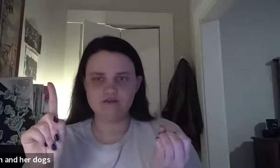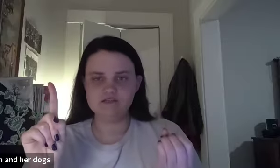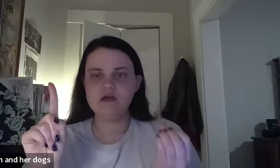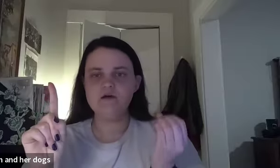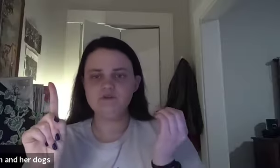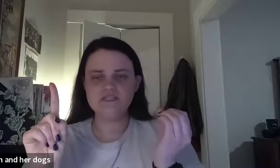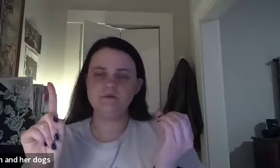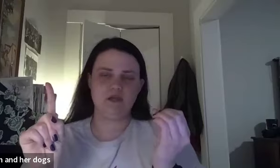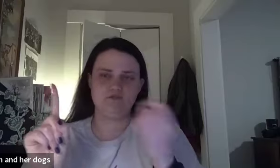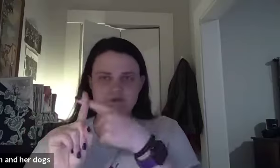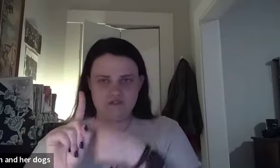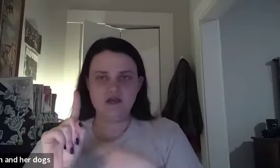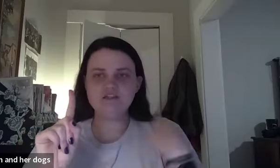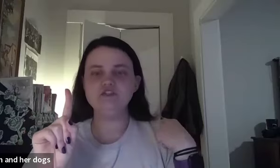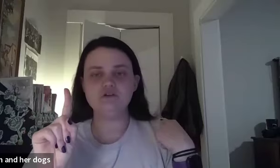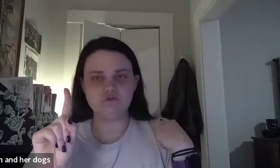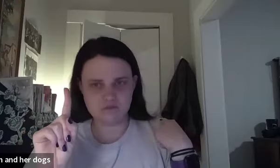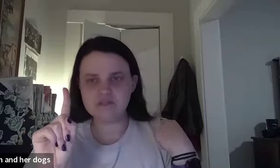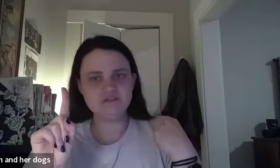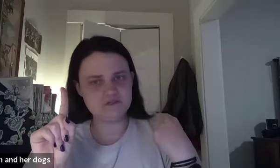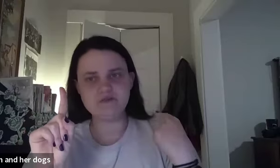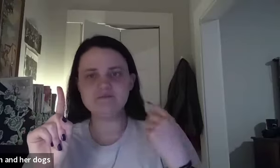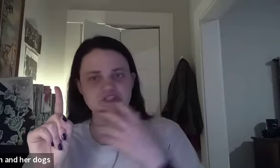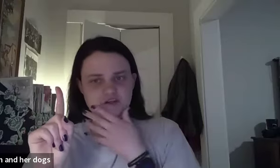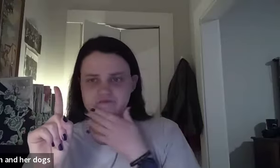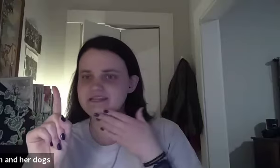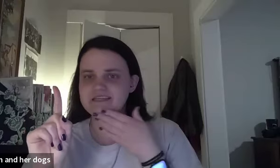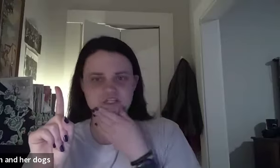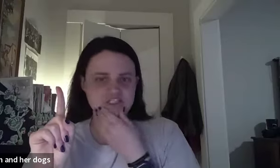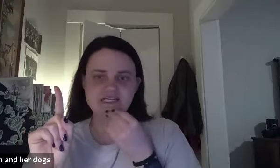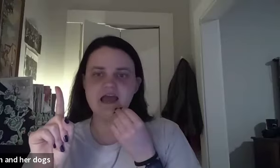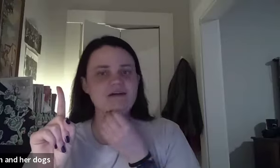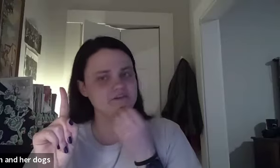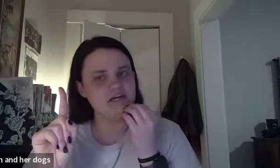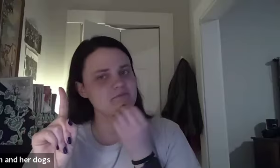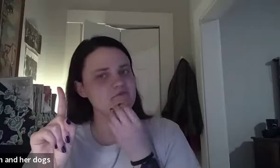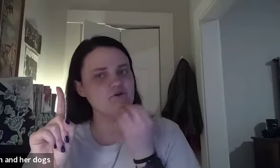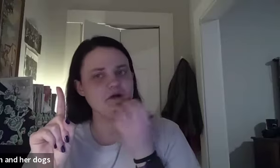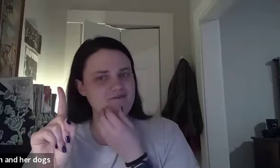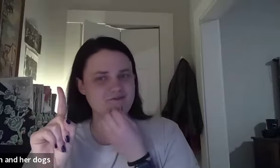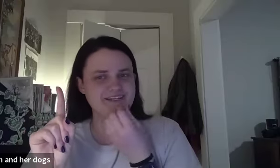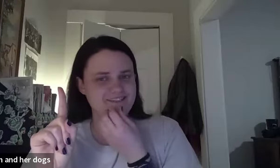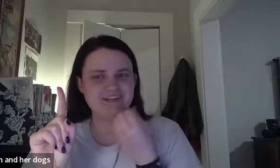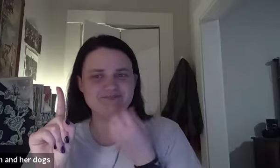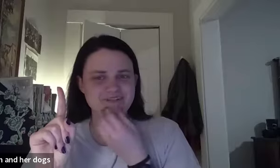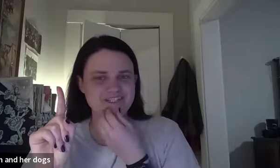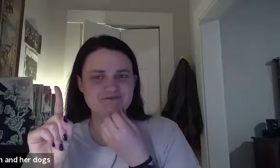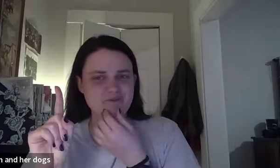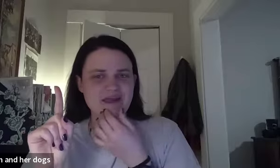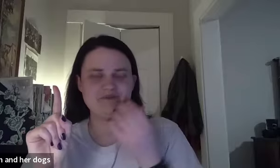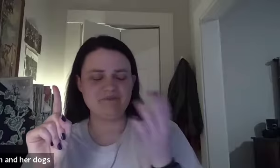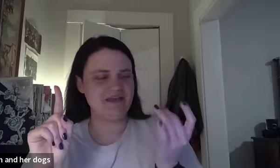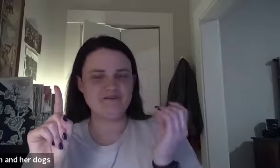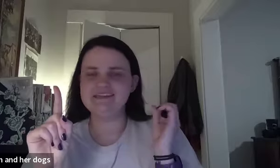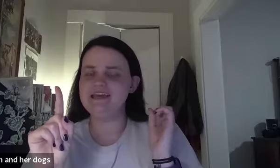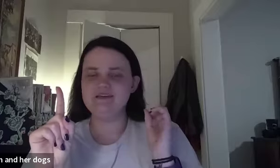nails. Please be careful with your signs. You can really do some damage to your face and your chin. I've done it before where I really scratched my chin real bad with my nails. It